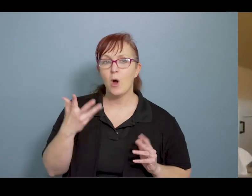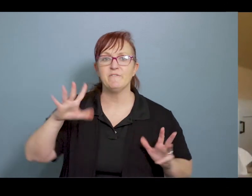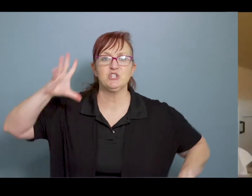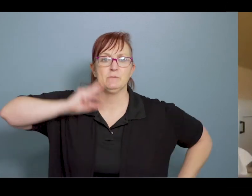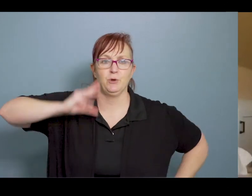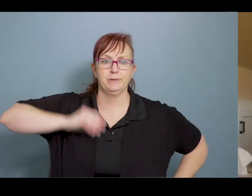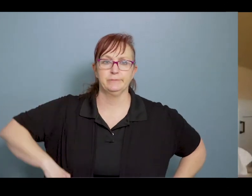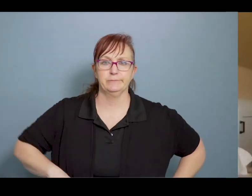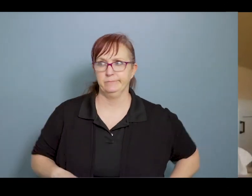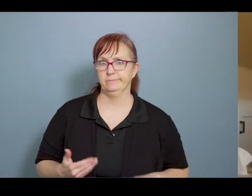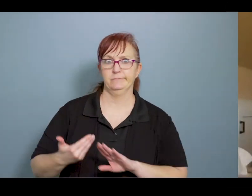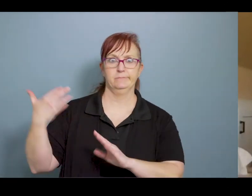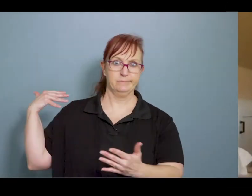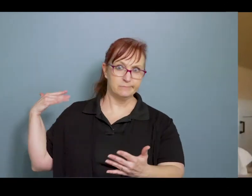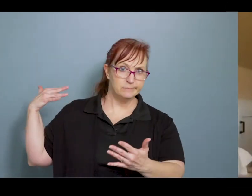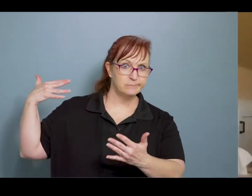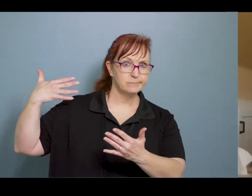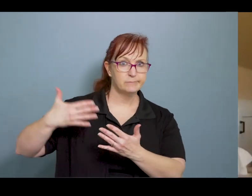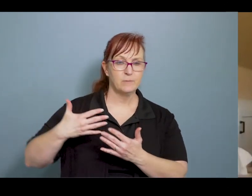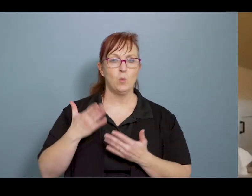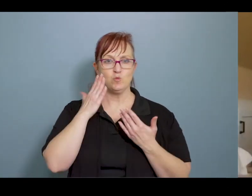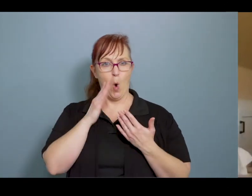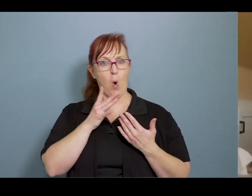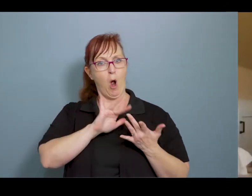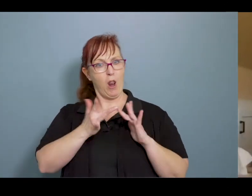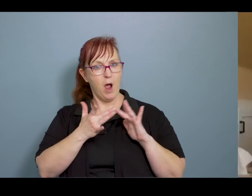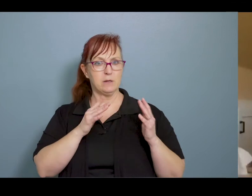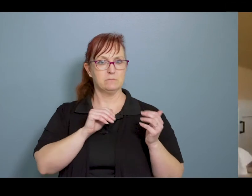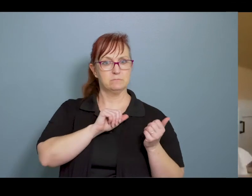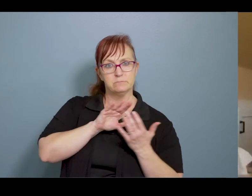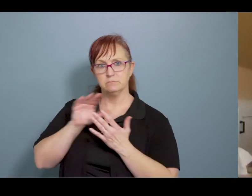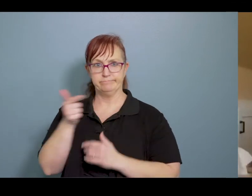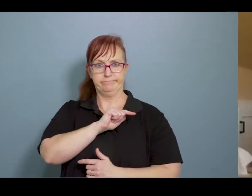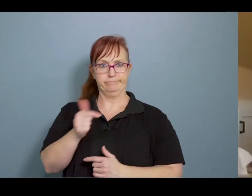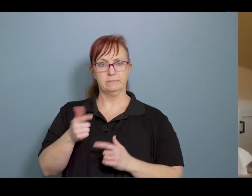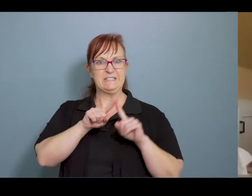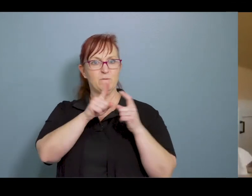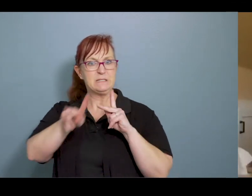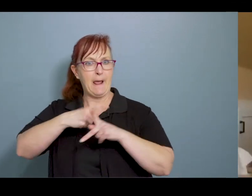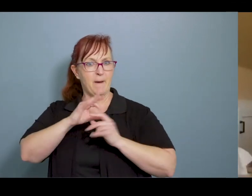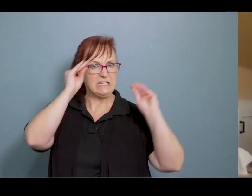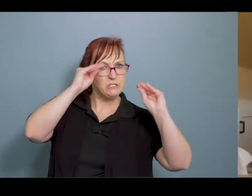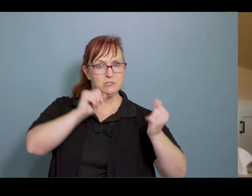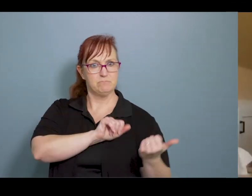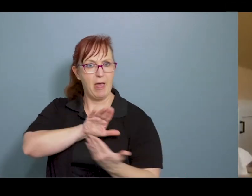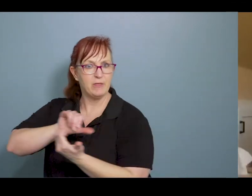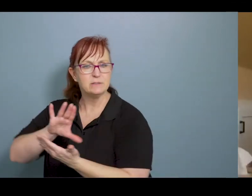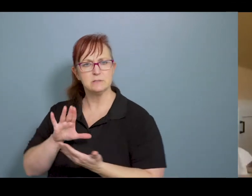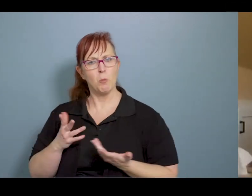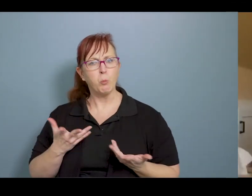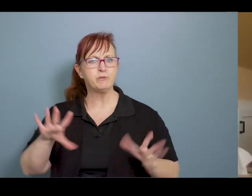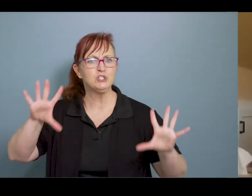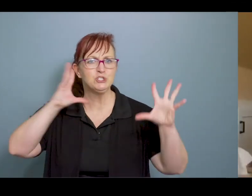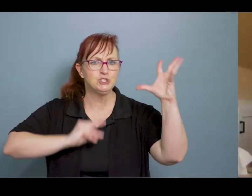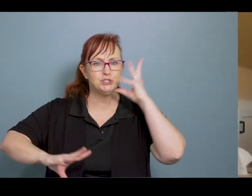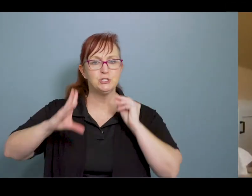it's like. We know we can be effective. And as soon as we start to see some trends or shifts